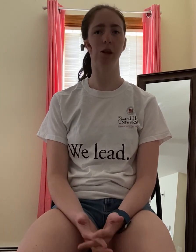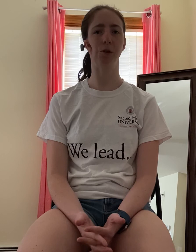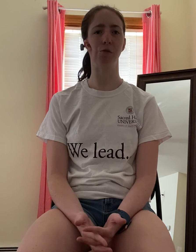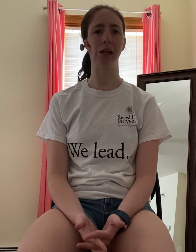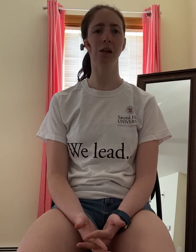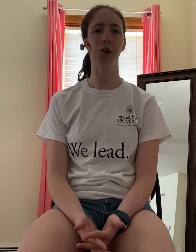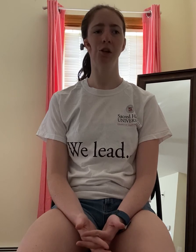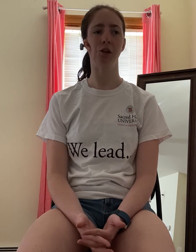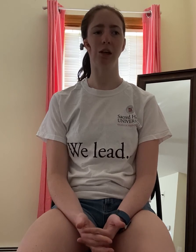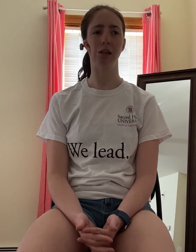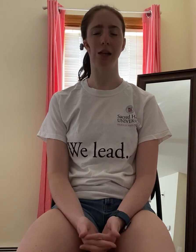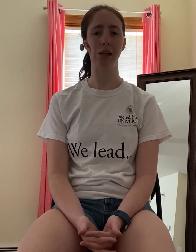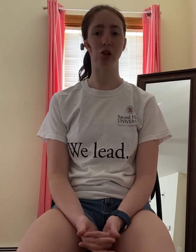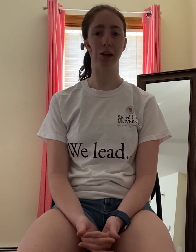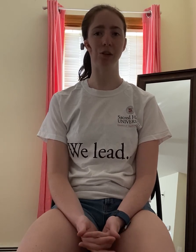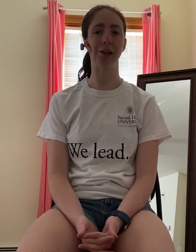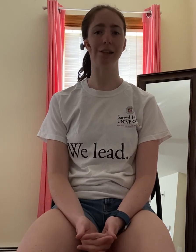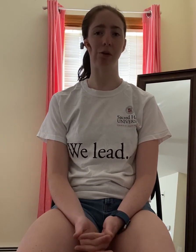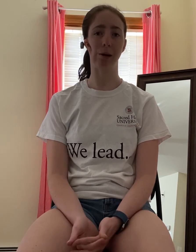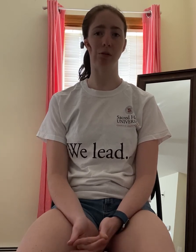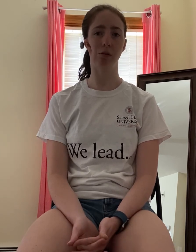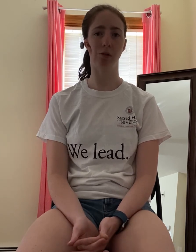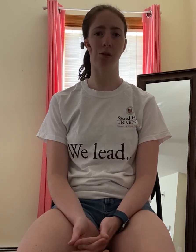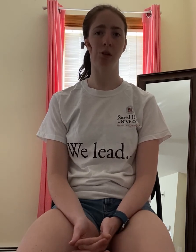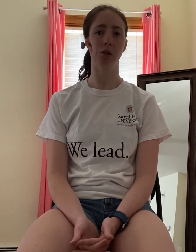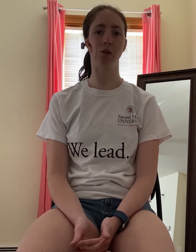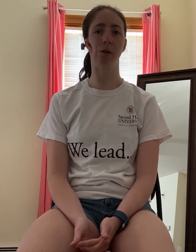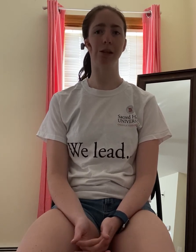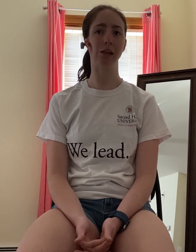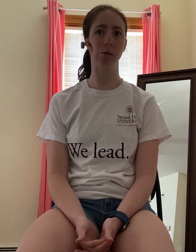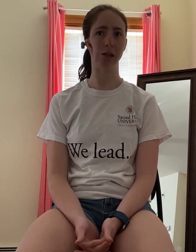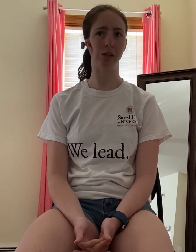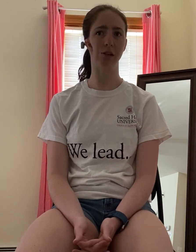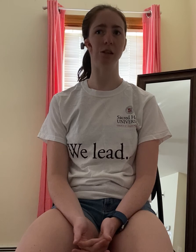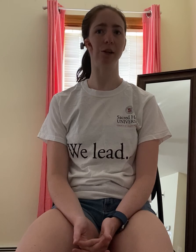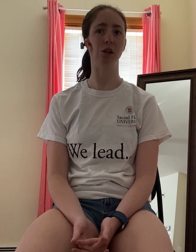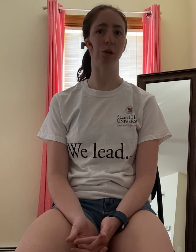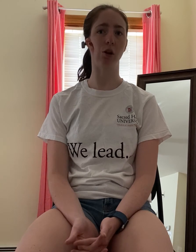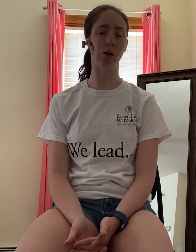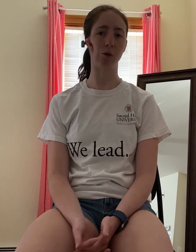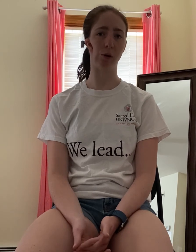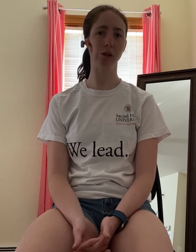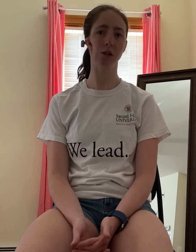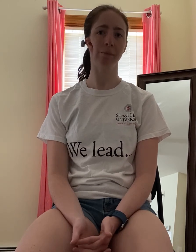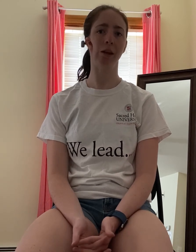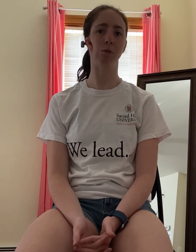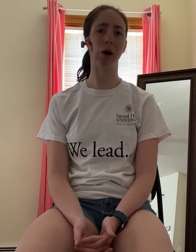you're reading, you're not going to say each letter, you're going to sound them out. So it's going to be 10 times easier, especially with longer words, if while